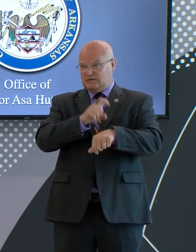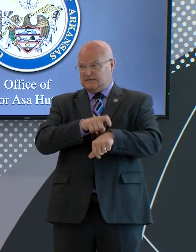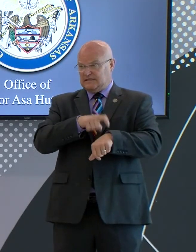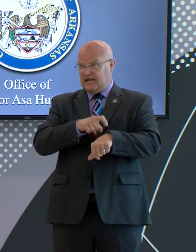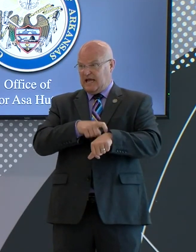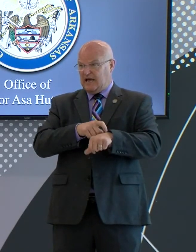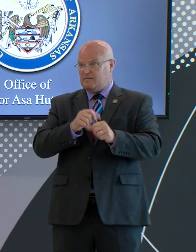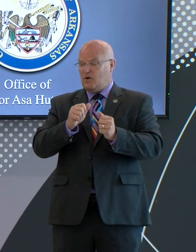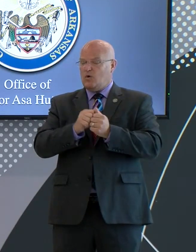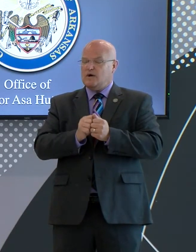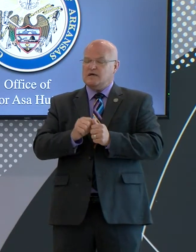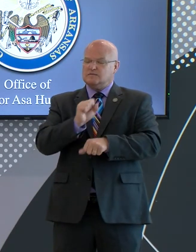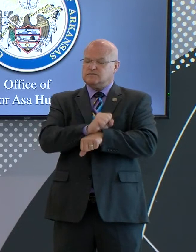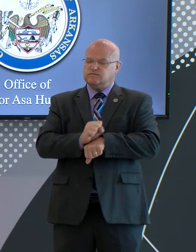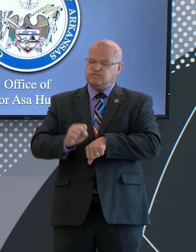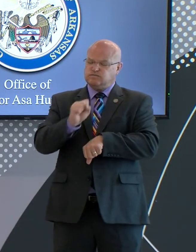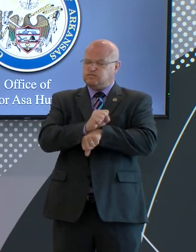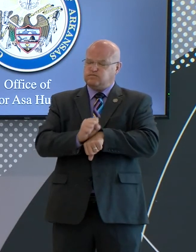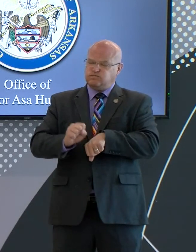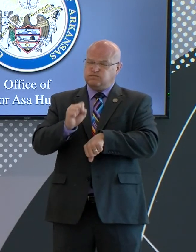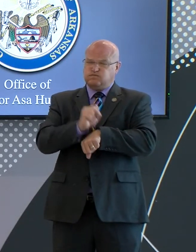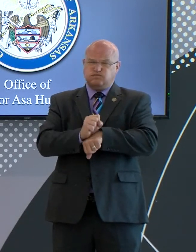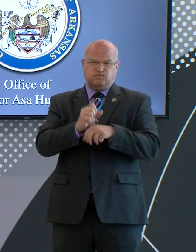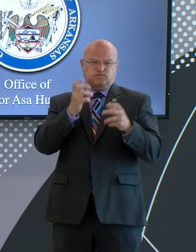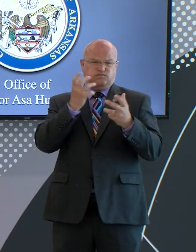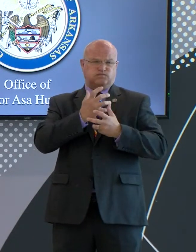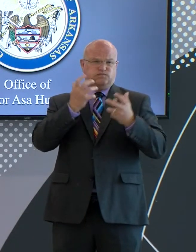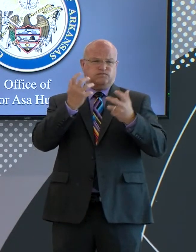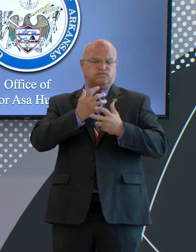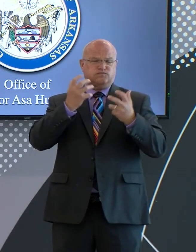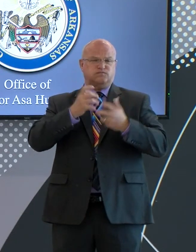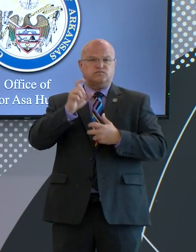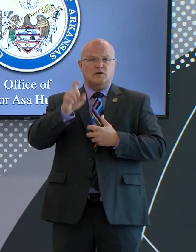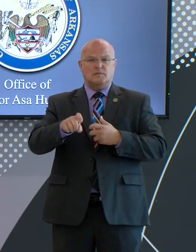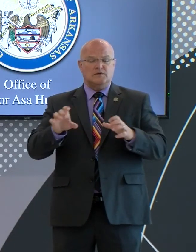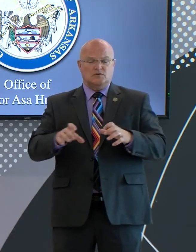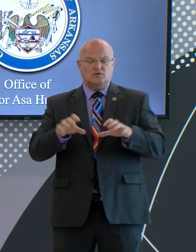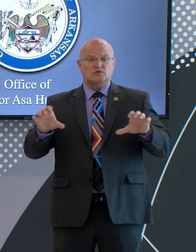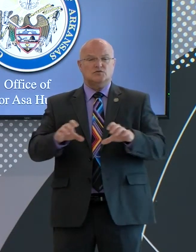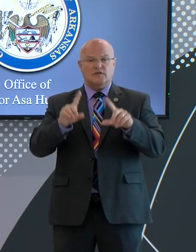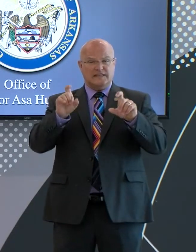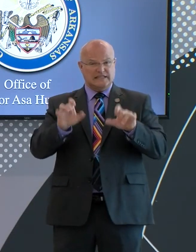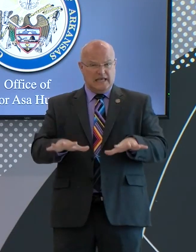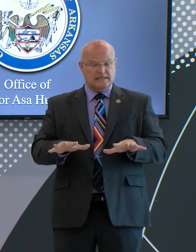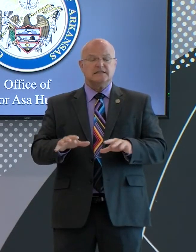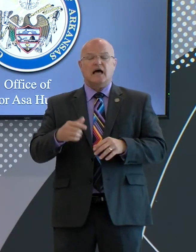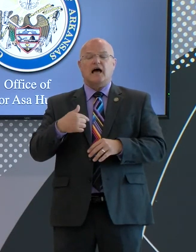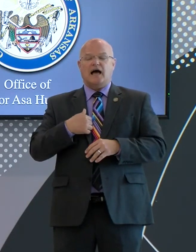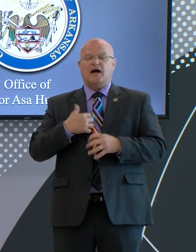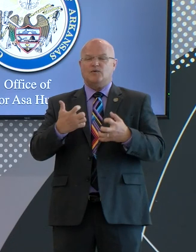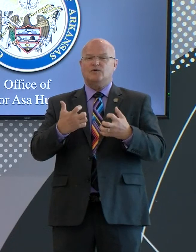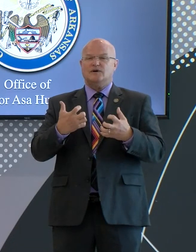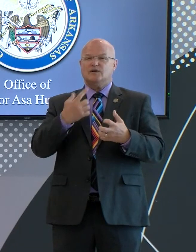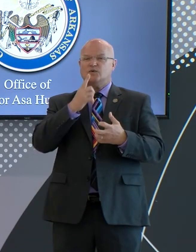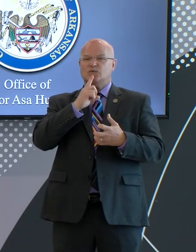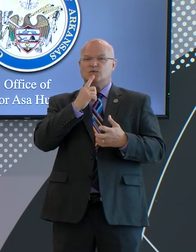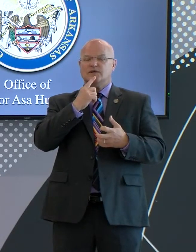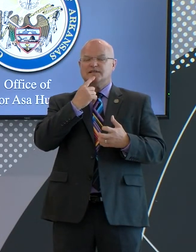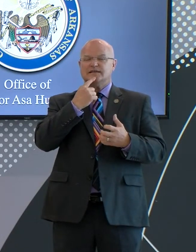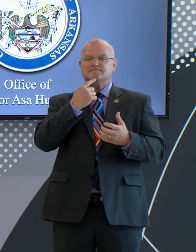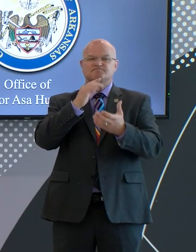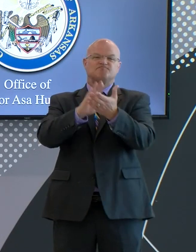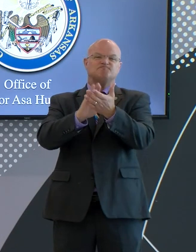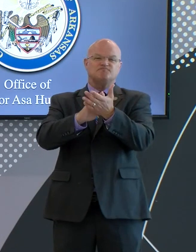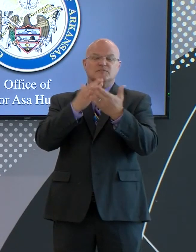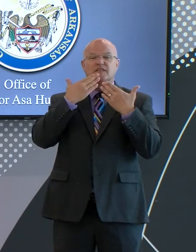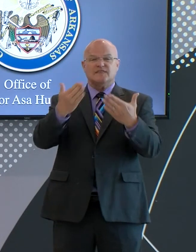And with the very labor-intensive work they have to do to perform those tests, I just want to really extend